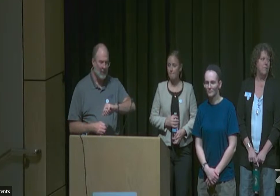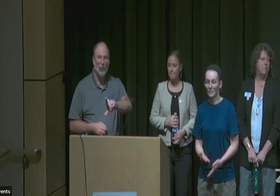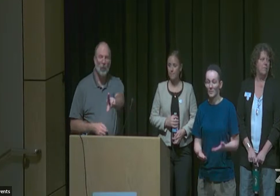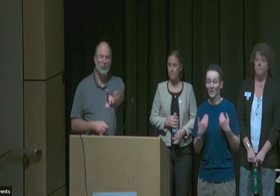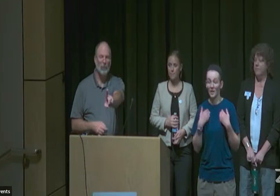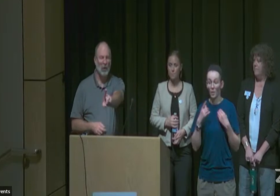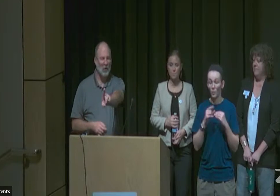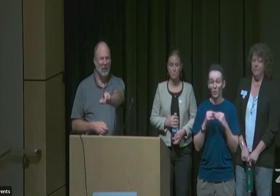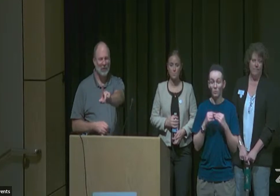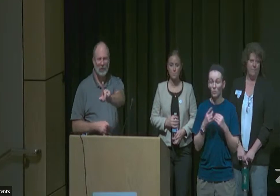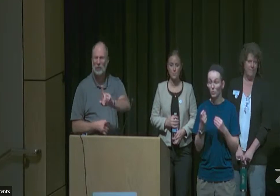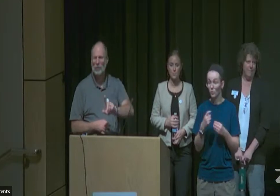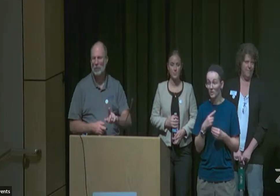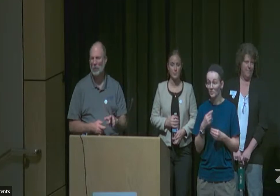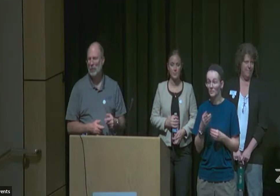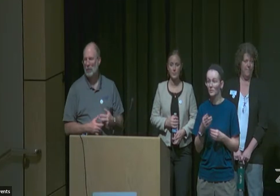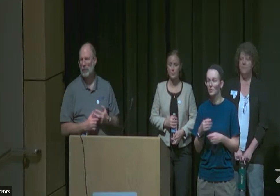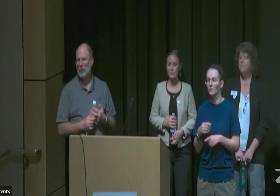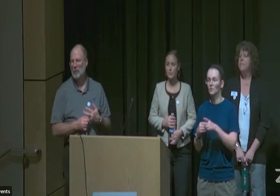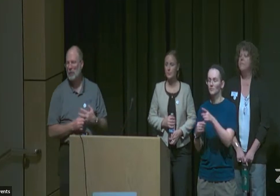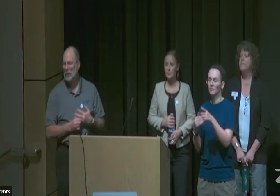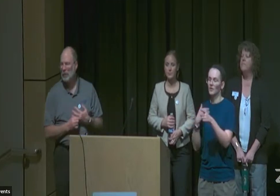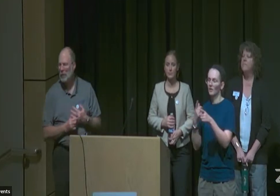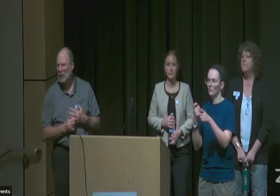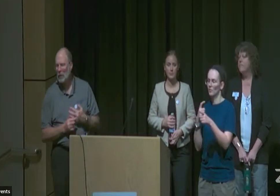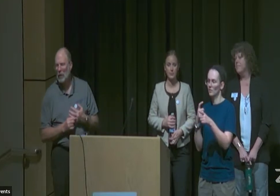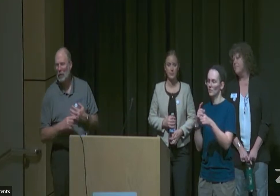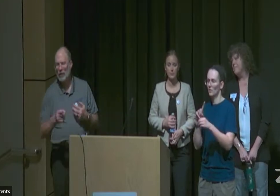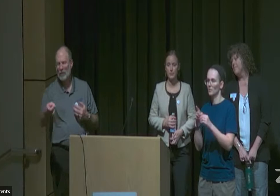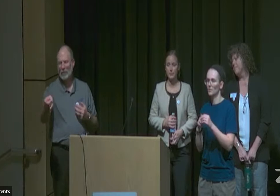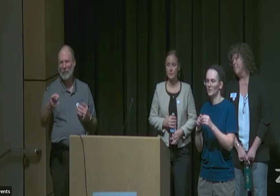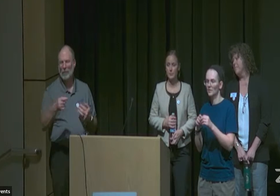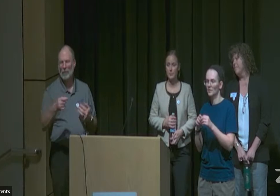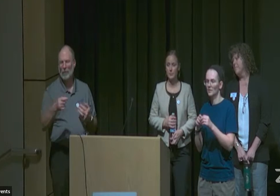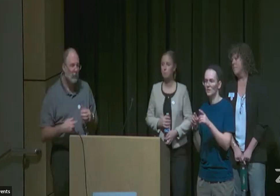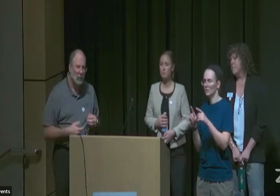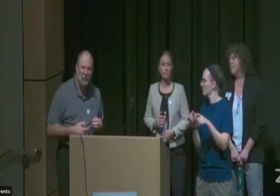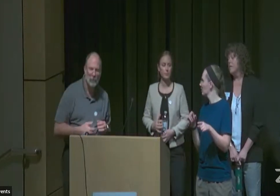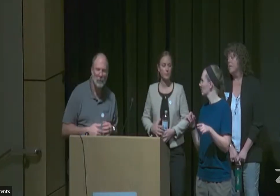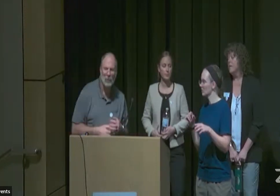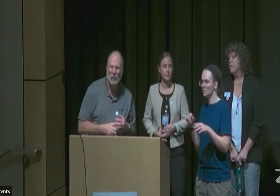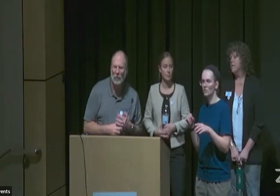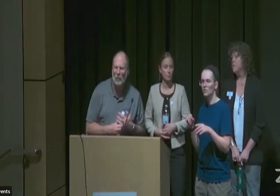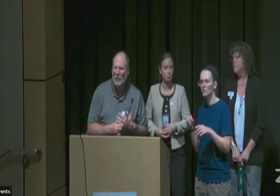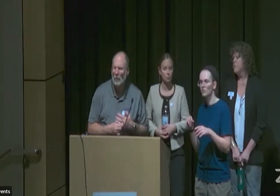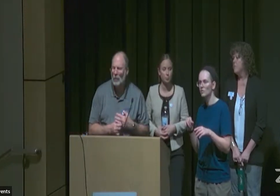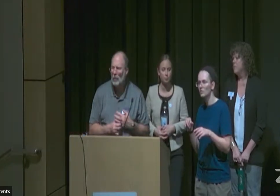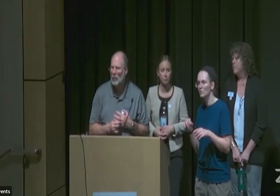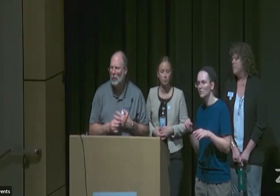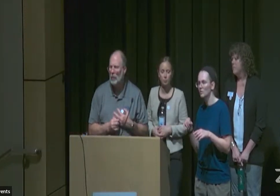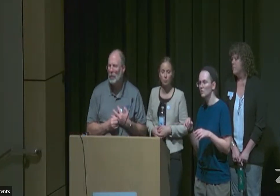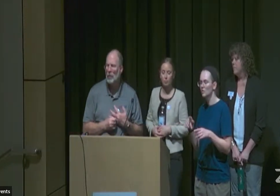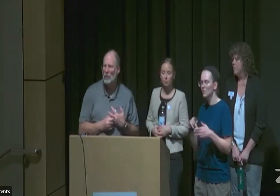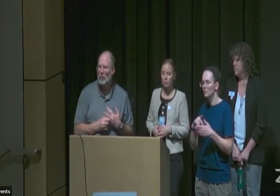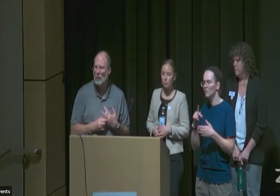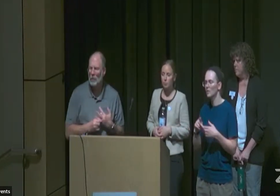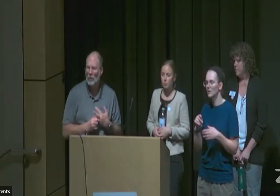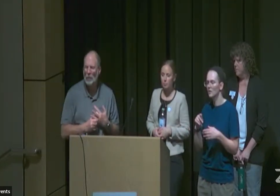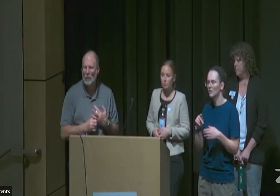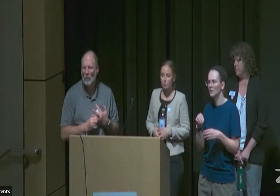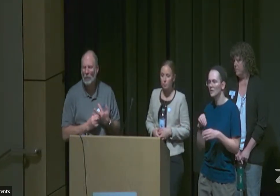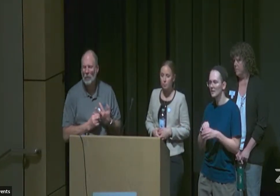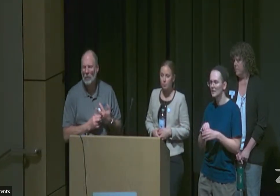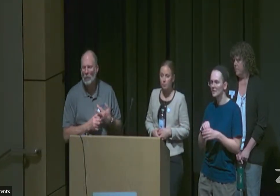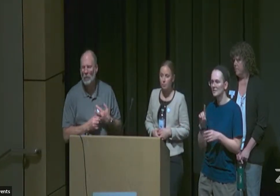Probably got time for one more question. I had a question about the existing storm drains going into the dam pool